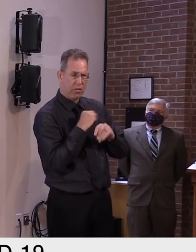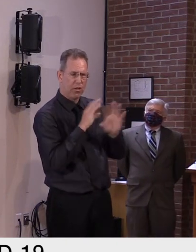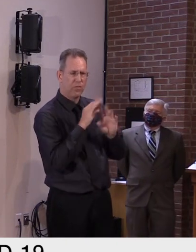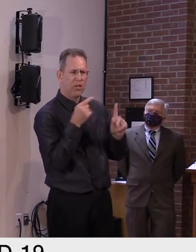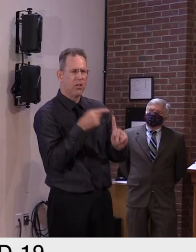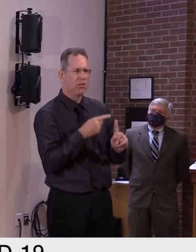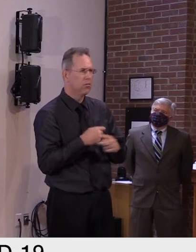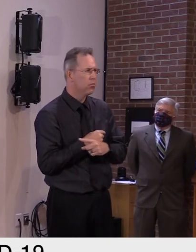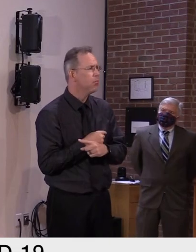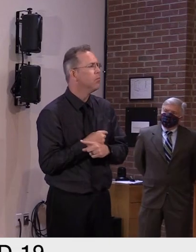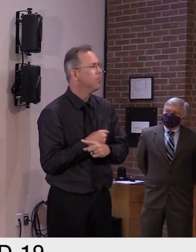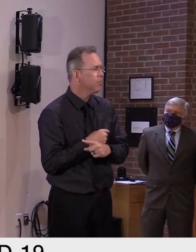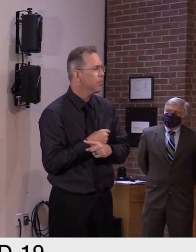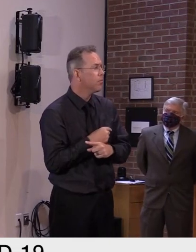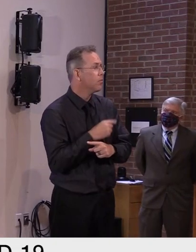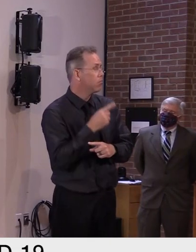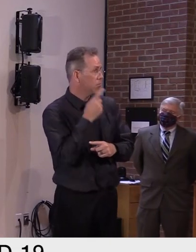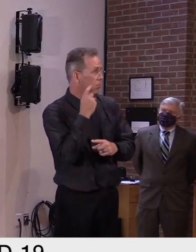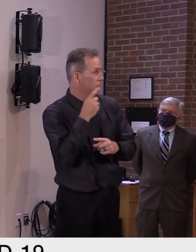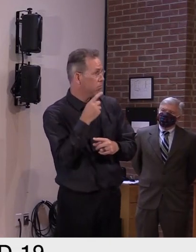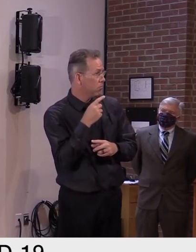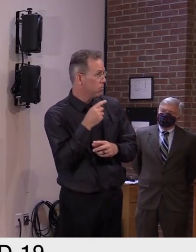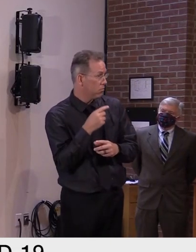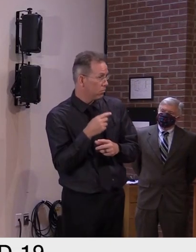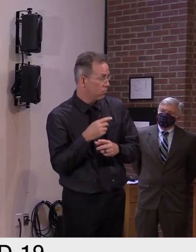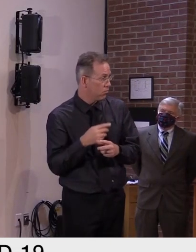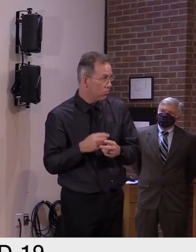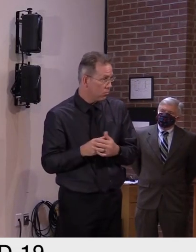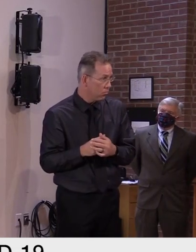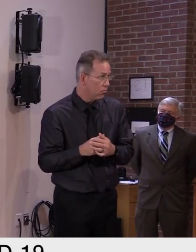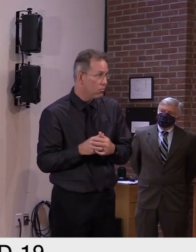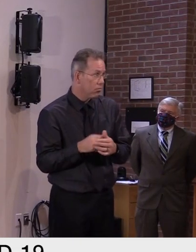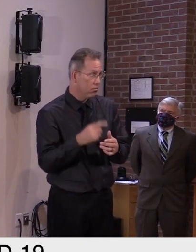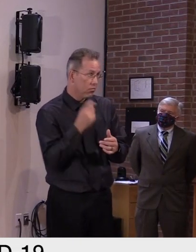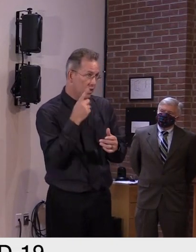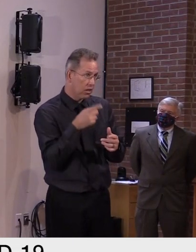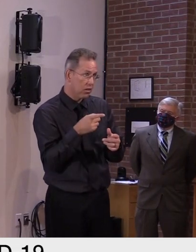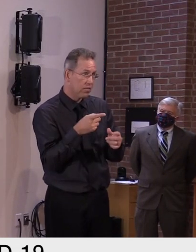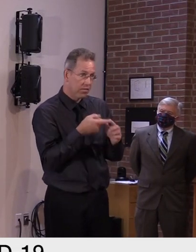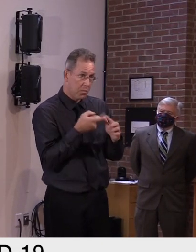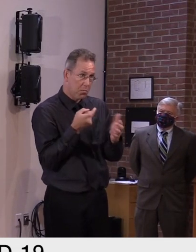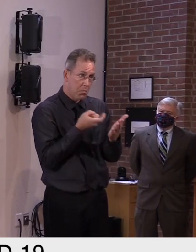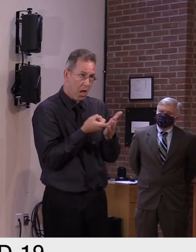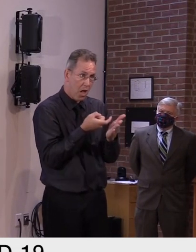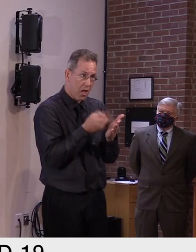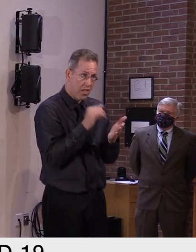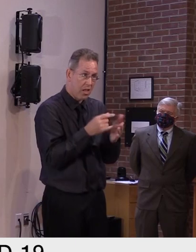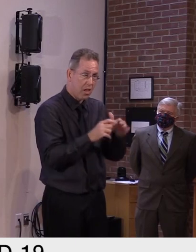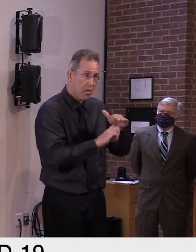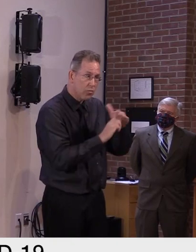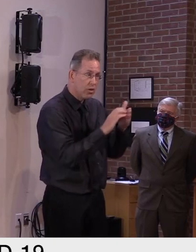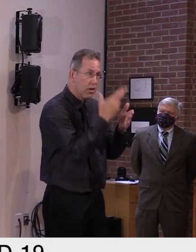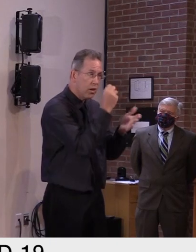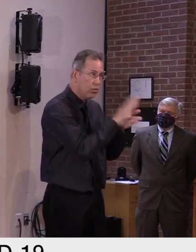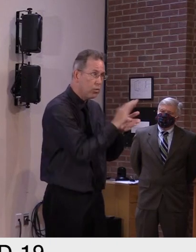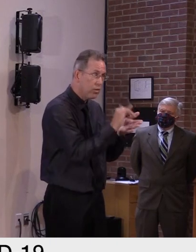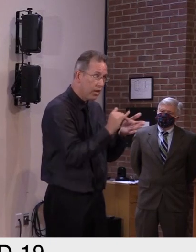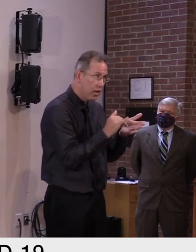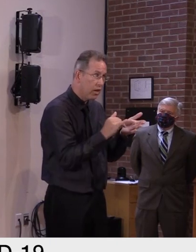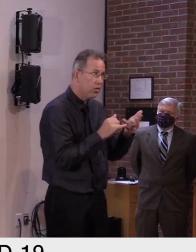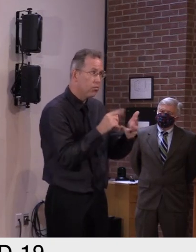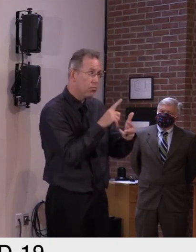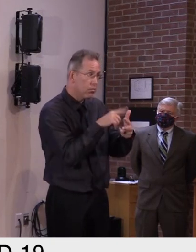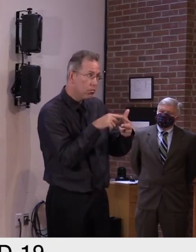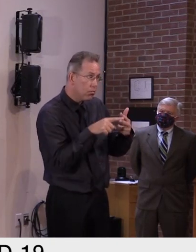That is correct. All right. And then Union Elementary, if I'm correct,